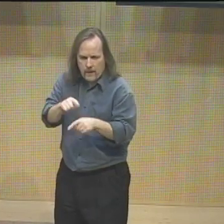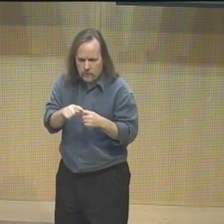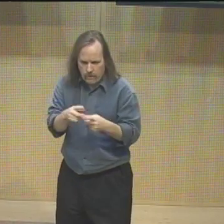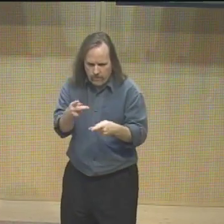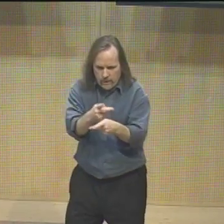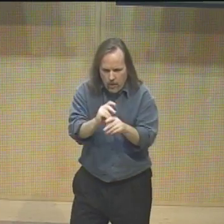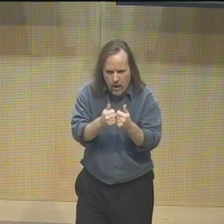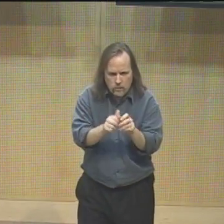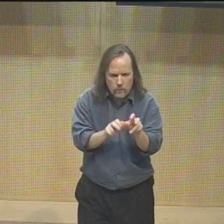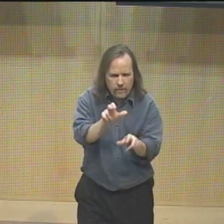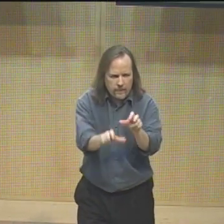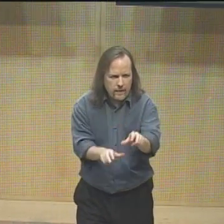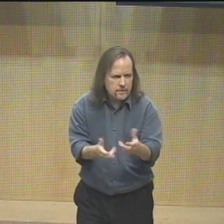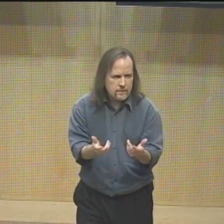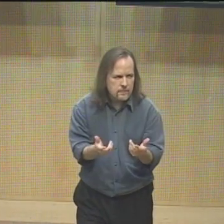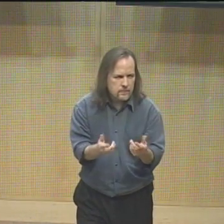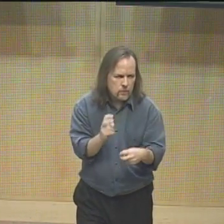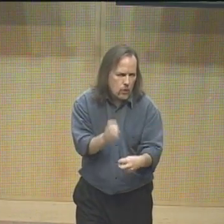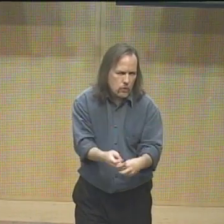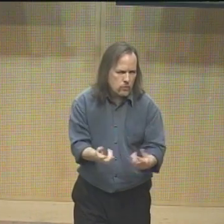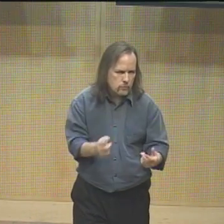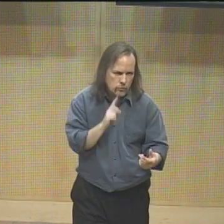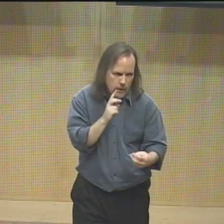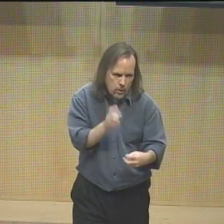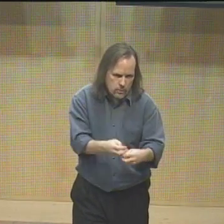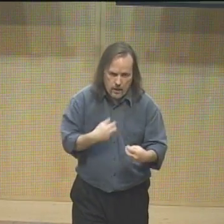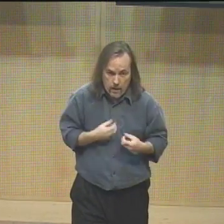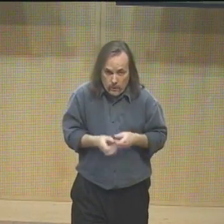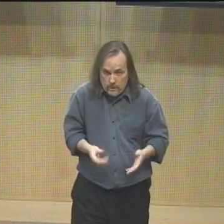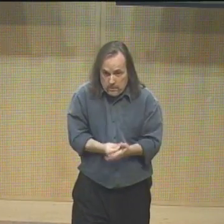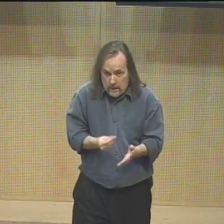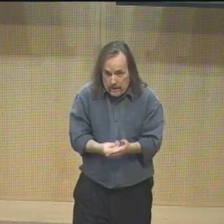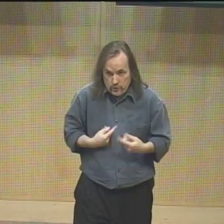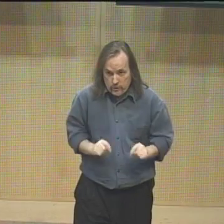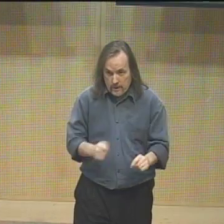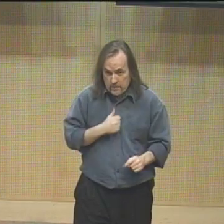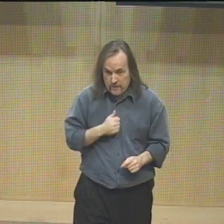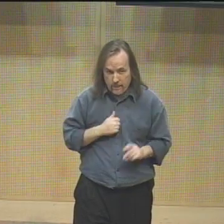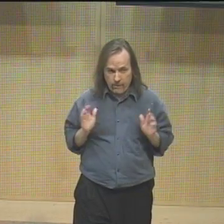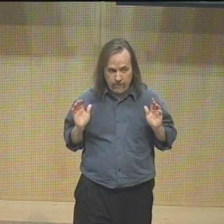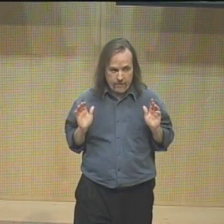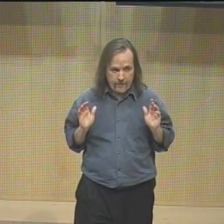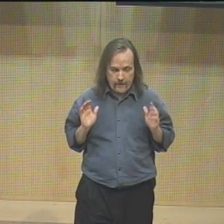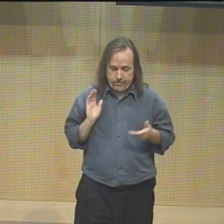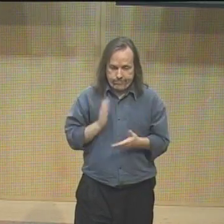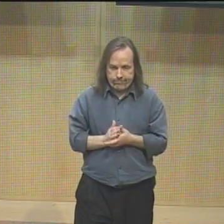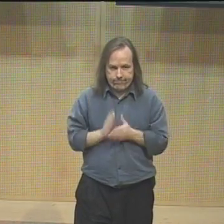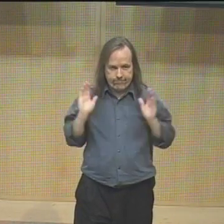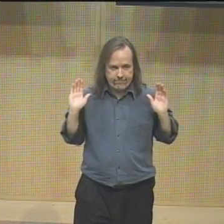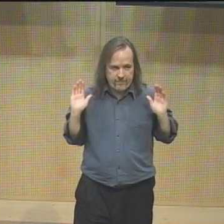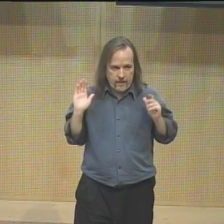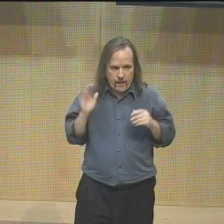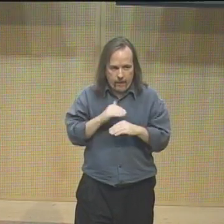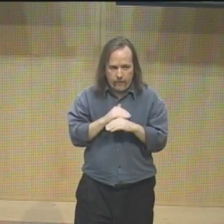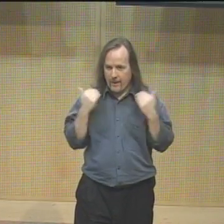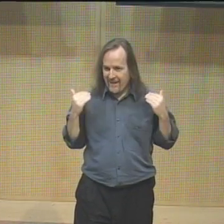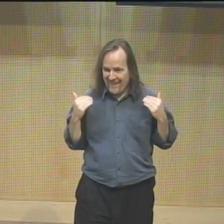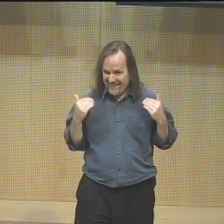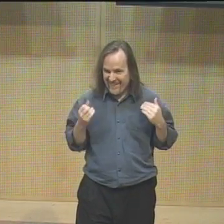you're at the end of your career, you're not going to take some high risk investing. I tried investing myself and I lost too much money and I thought, forget it. I'm going